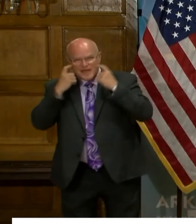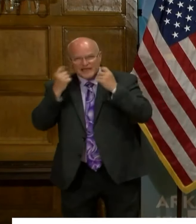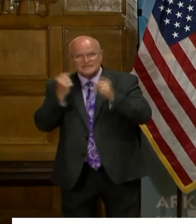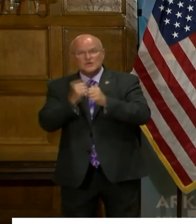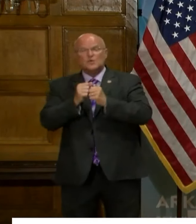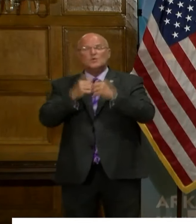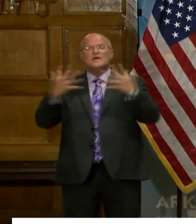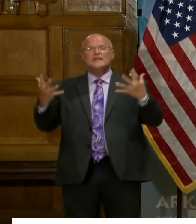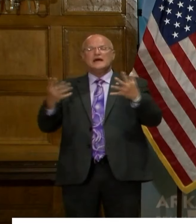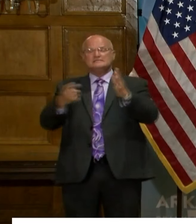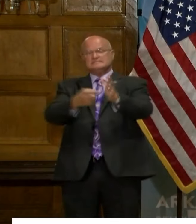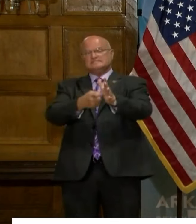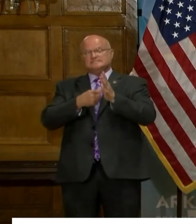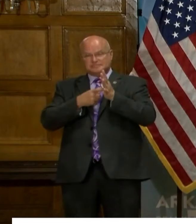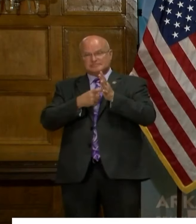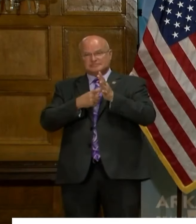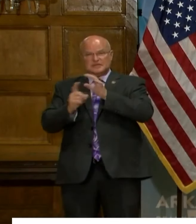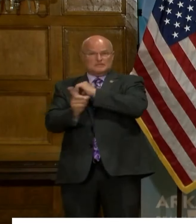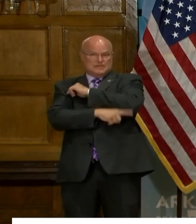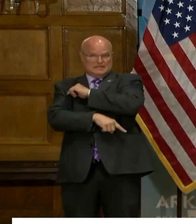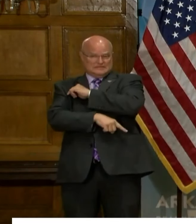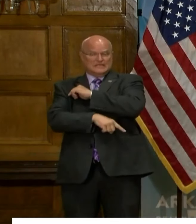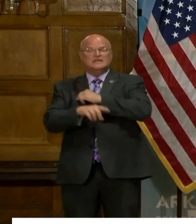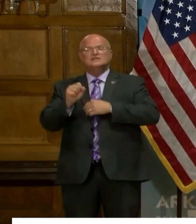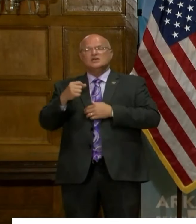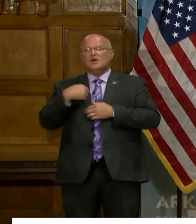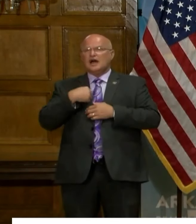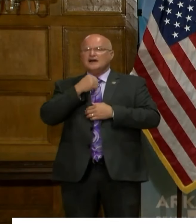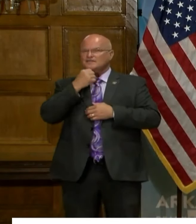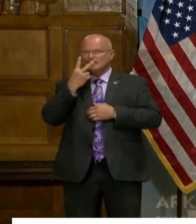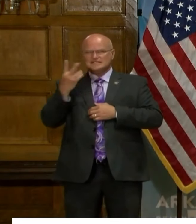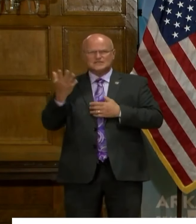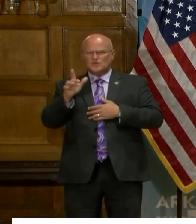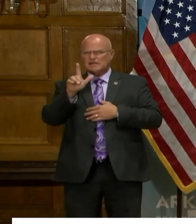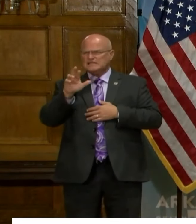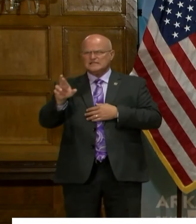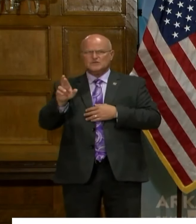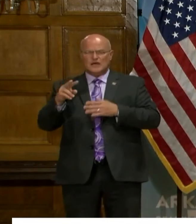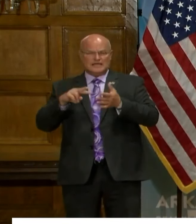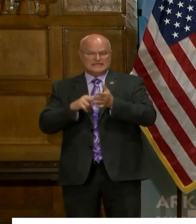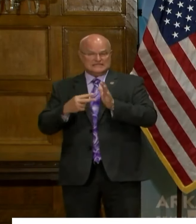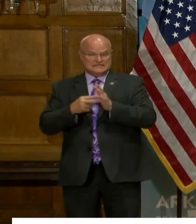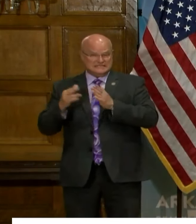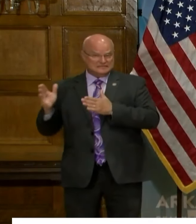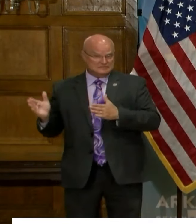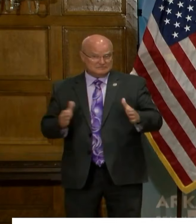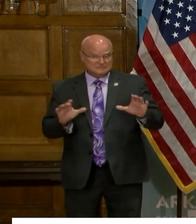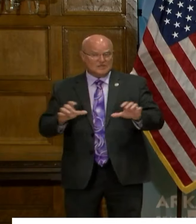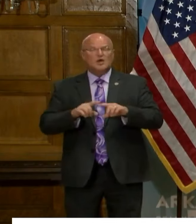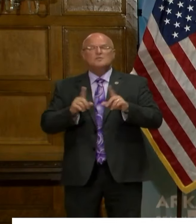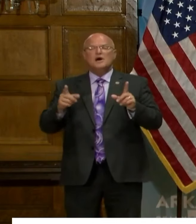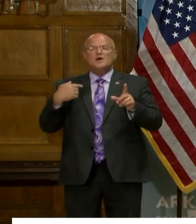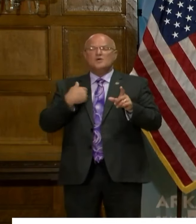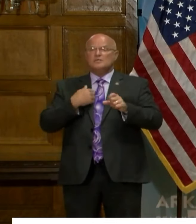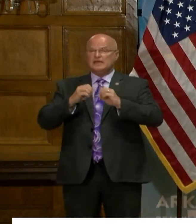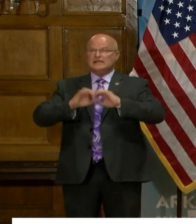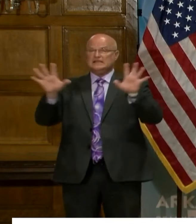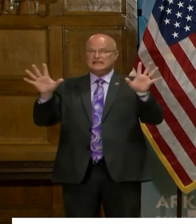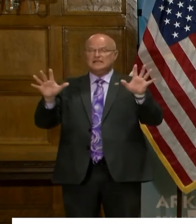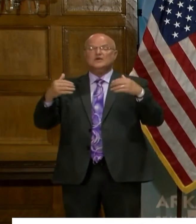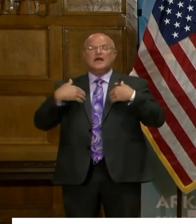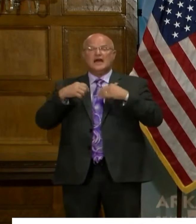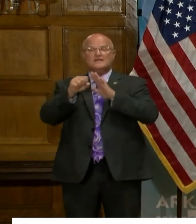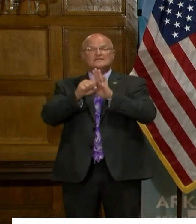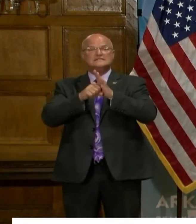without making it a civil penalty. So I haven't seen what Little Rock intends to do, but we've made clear we have